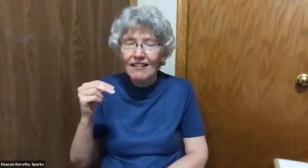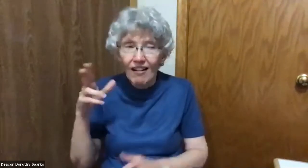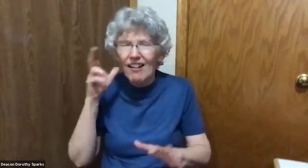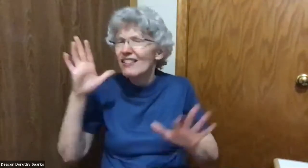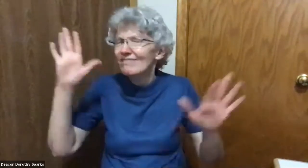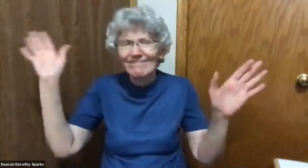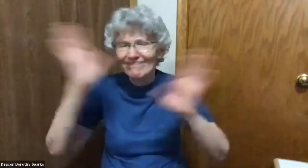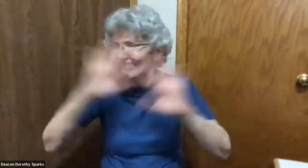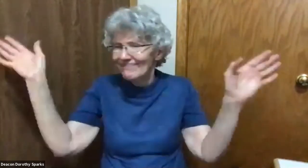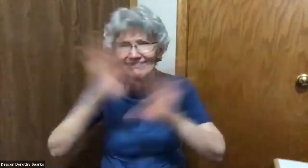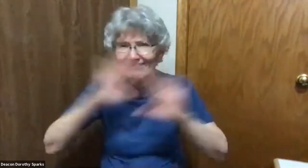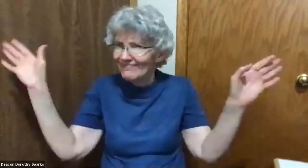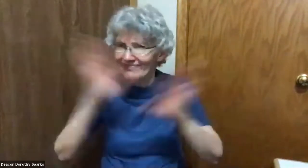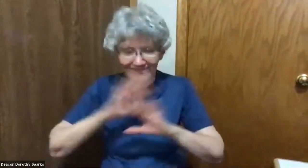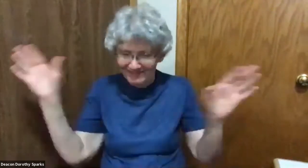But John said,